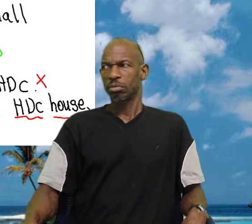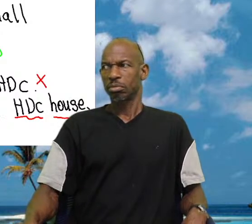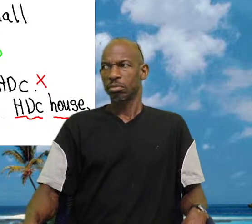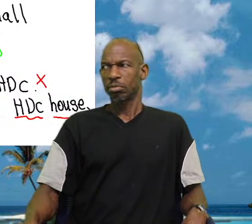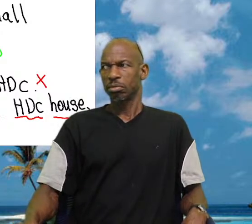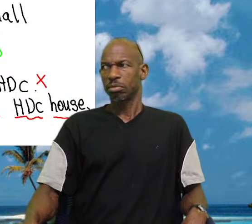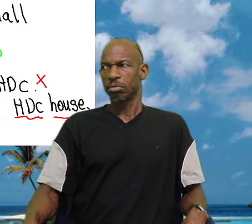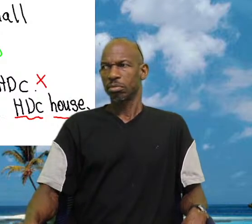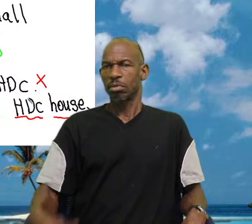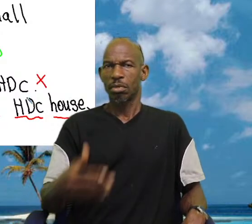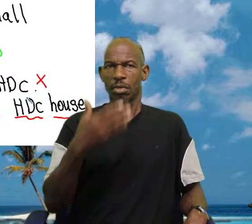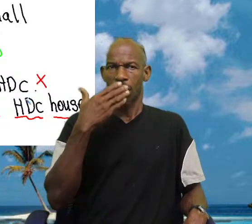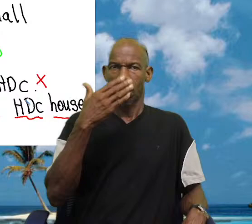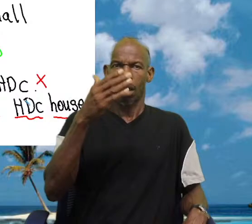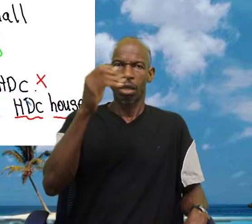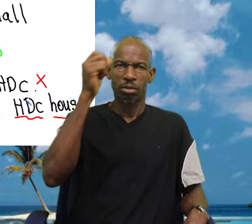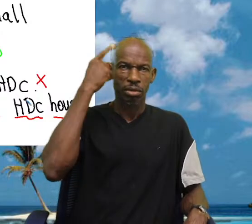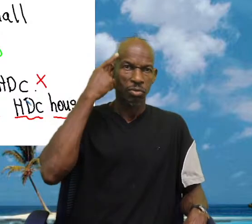Thank you, Sabriki.